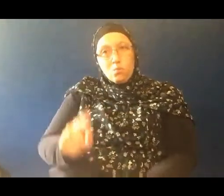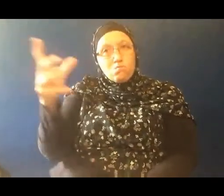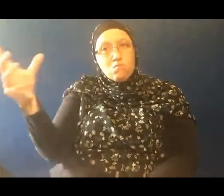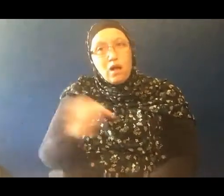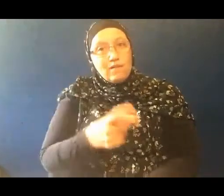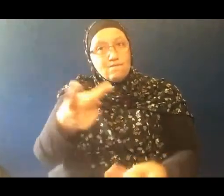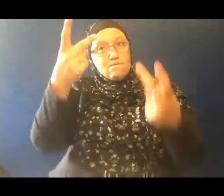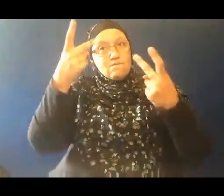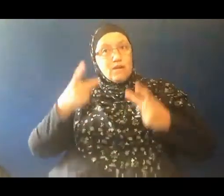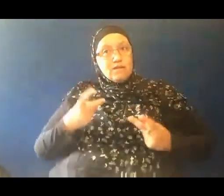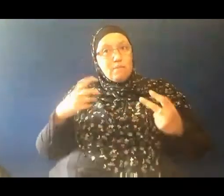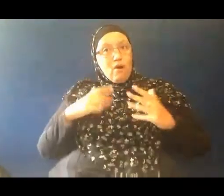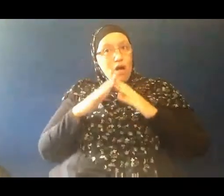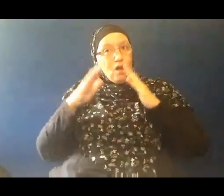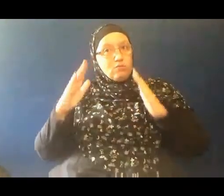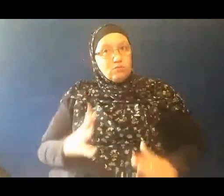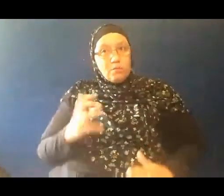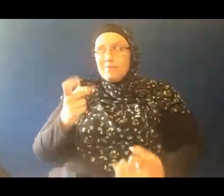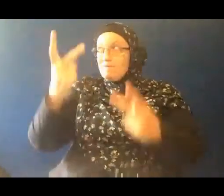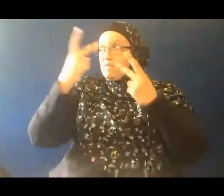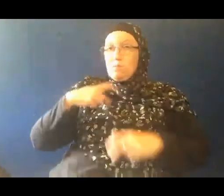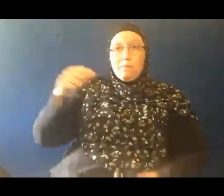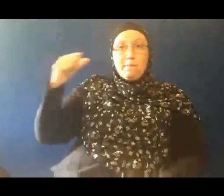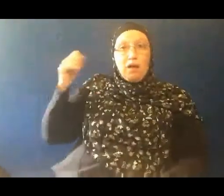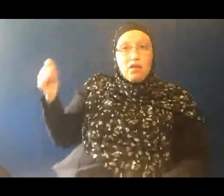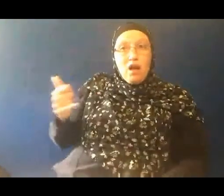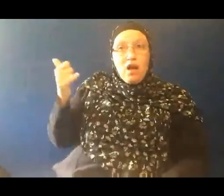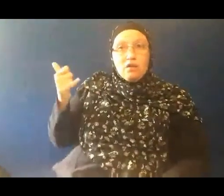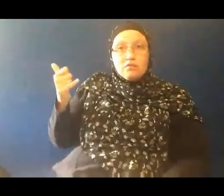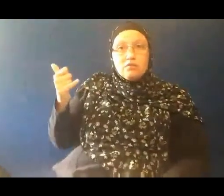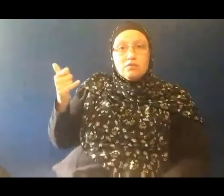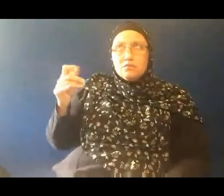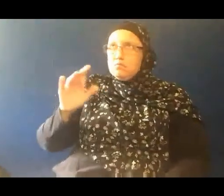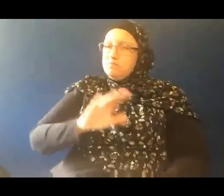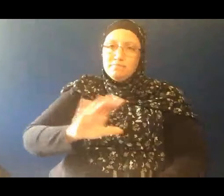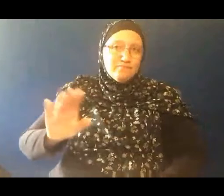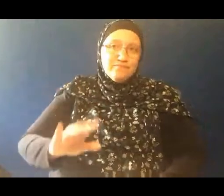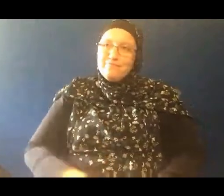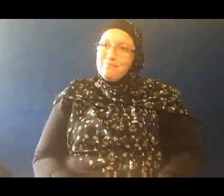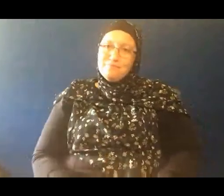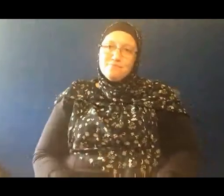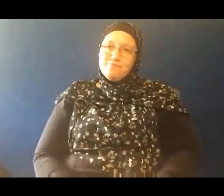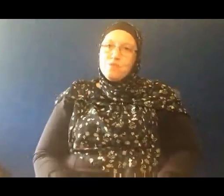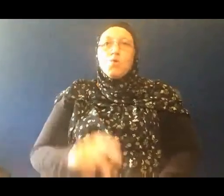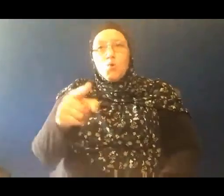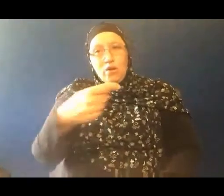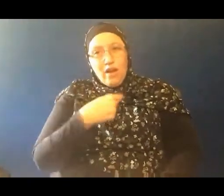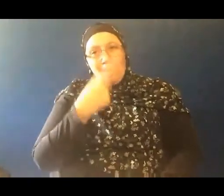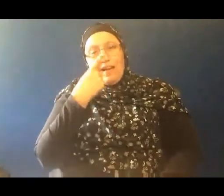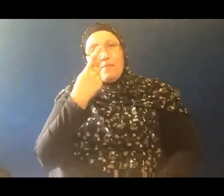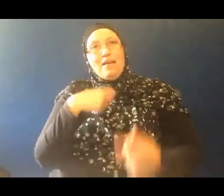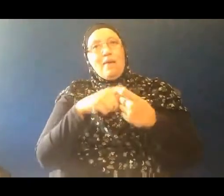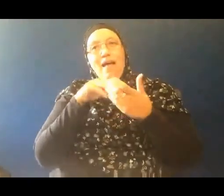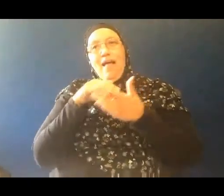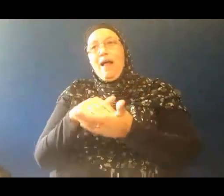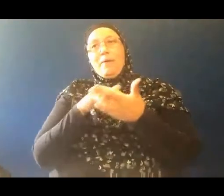my house and in my backyard that I say that I've become hospitable? Surely you and I can become hospitable